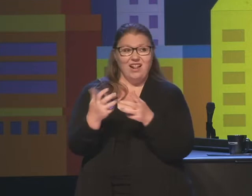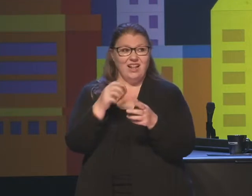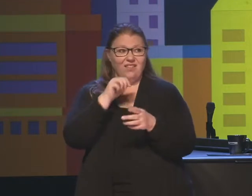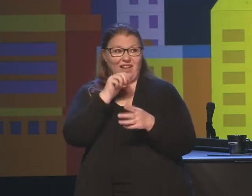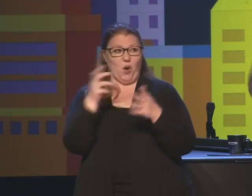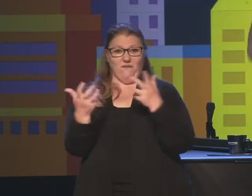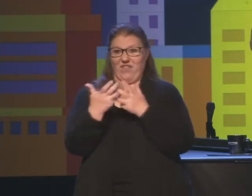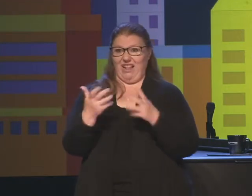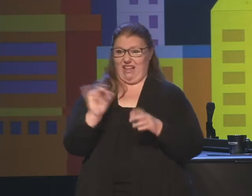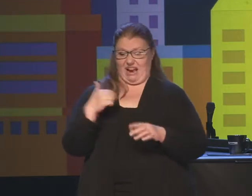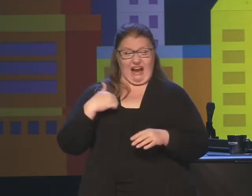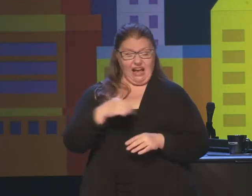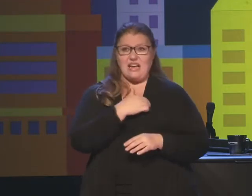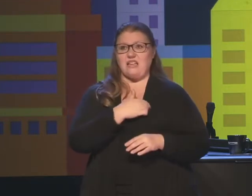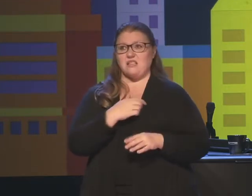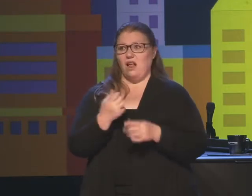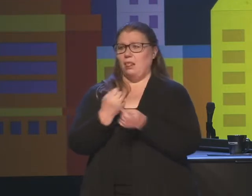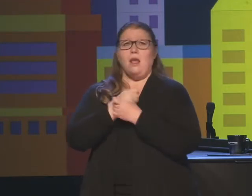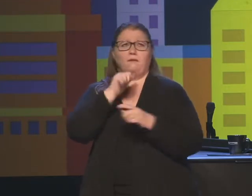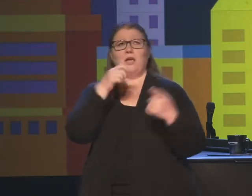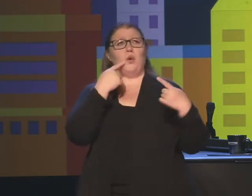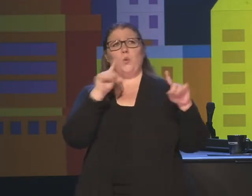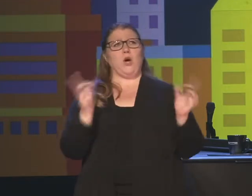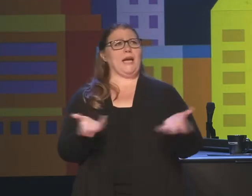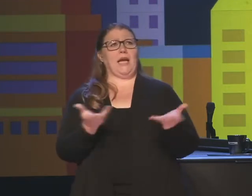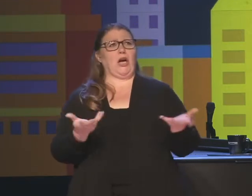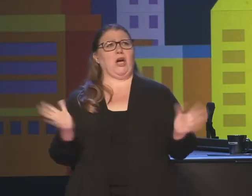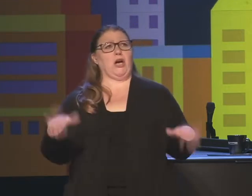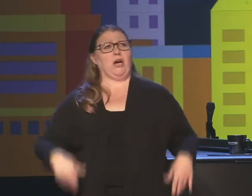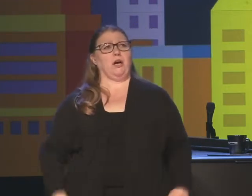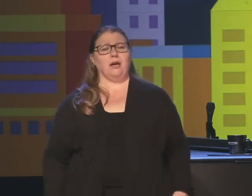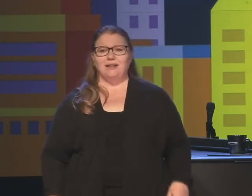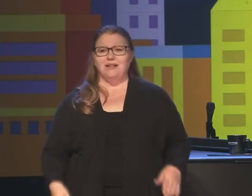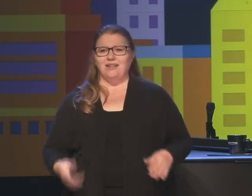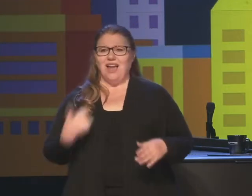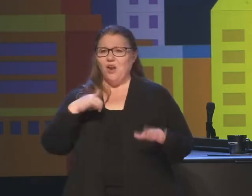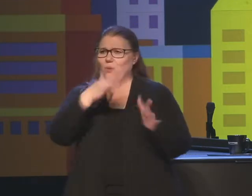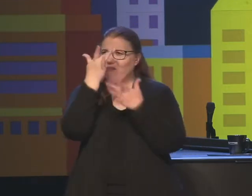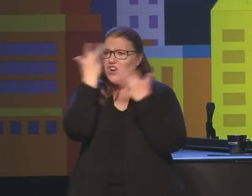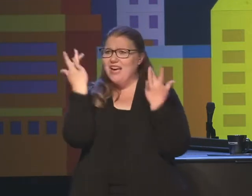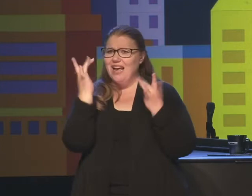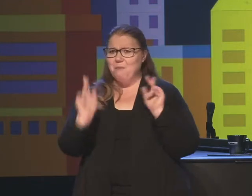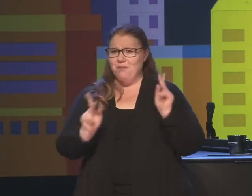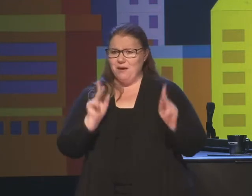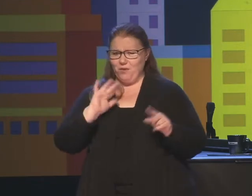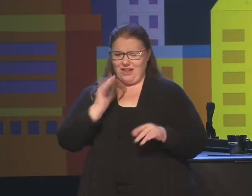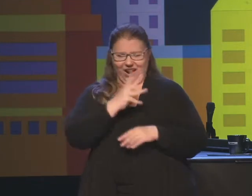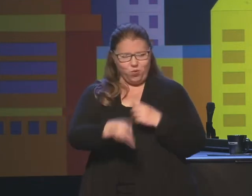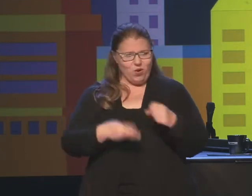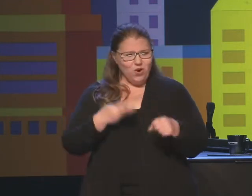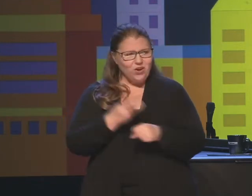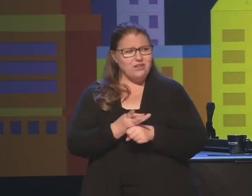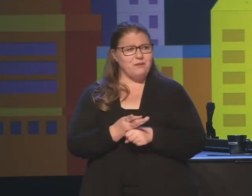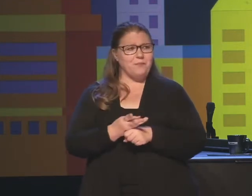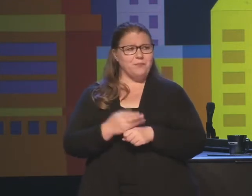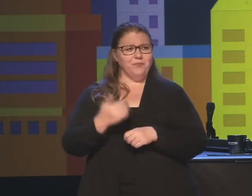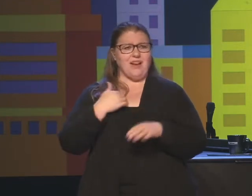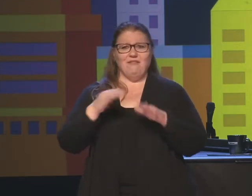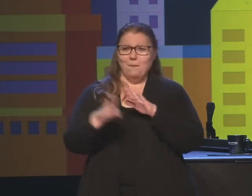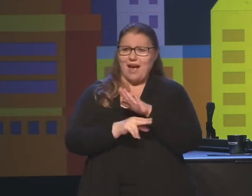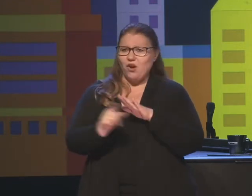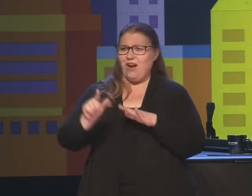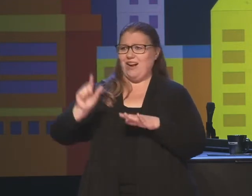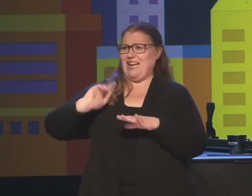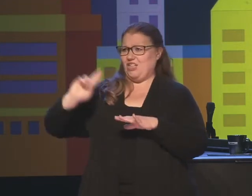like me, we're like, well, I don't, love doesn't work here, right? And we forget that people in our world have a whole background and history